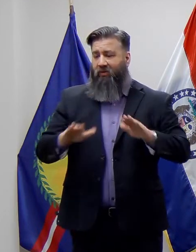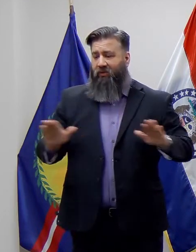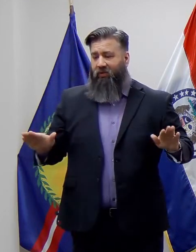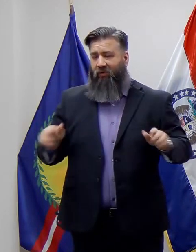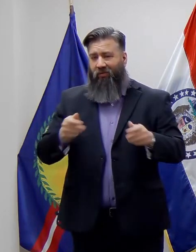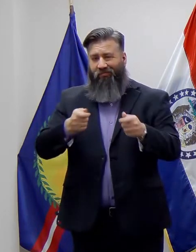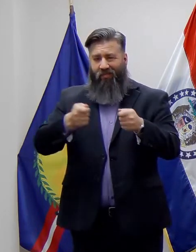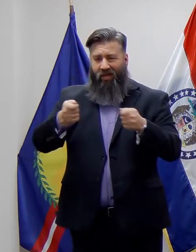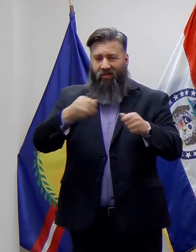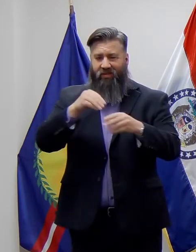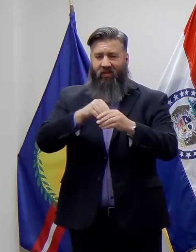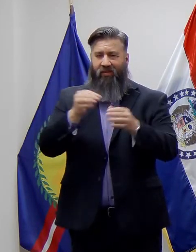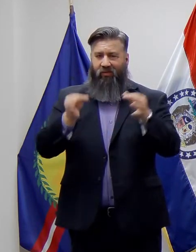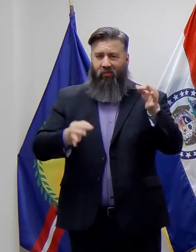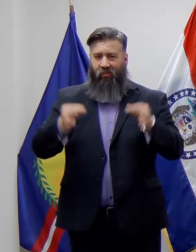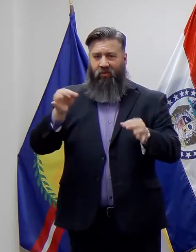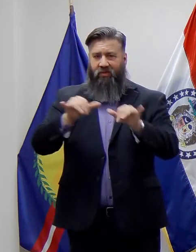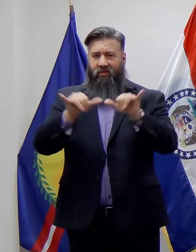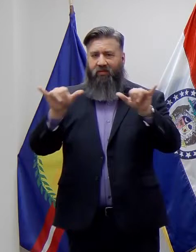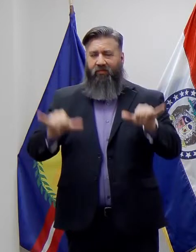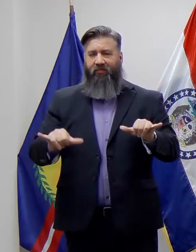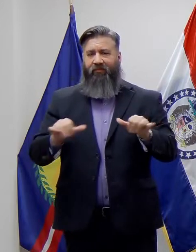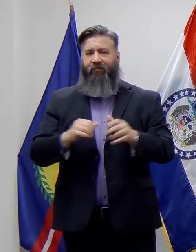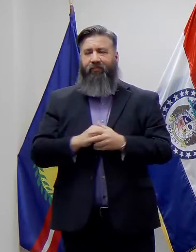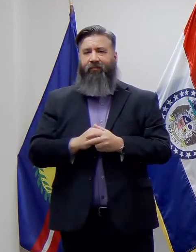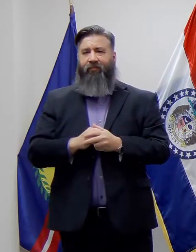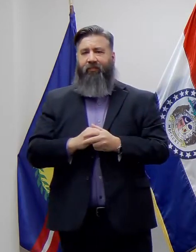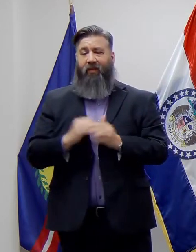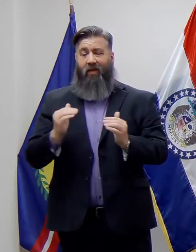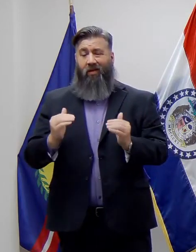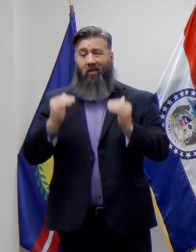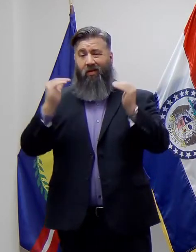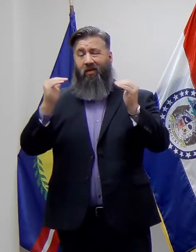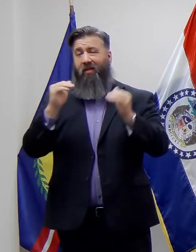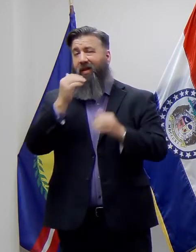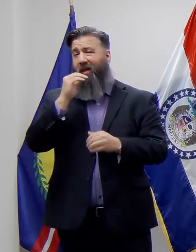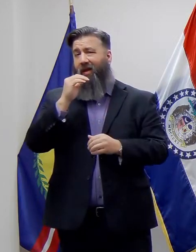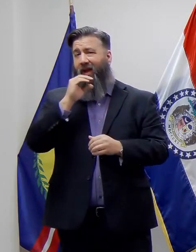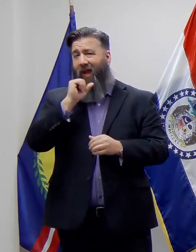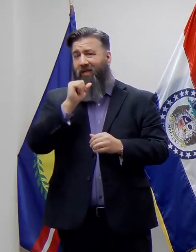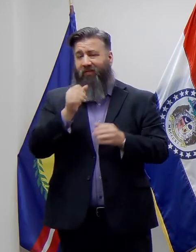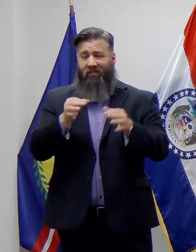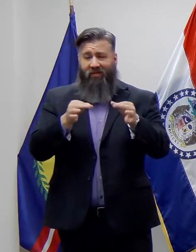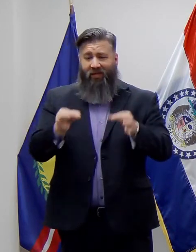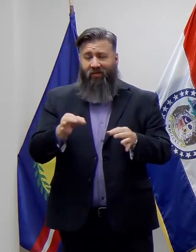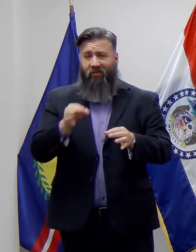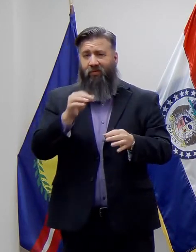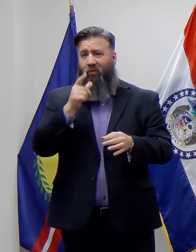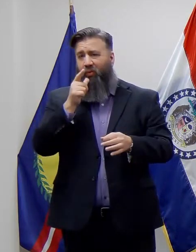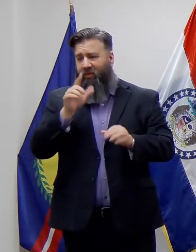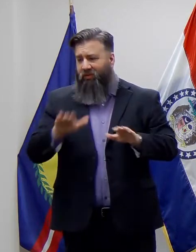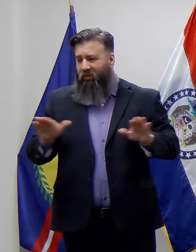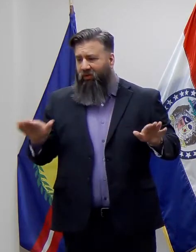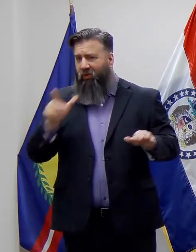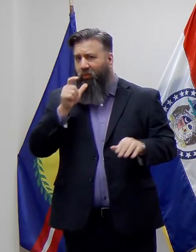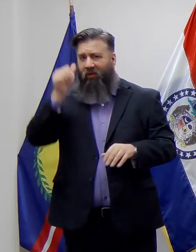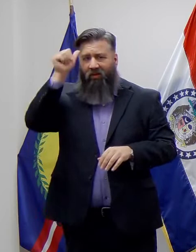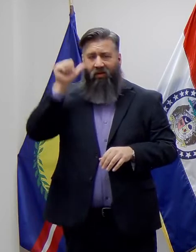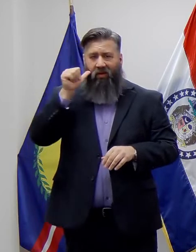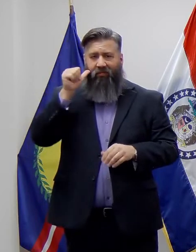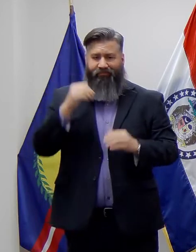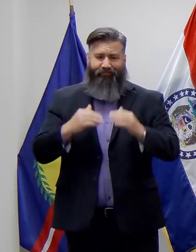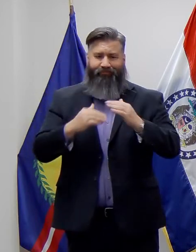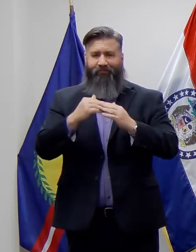managed, raising the age of the definition of a juvenile, to 17. And that's